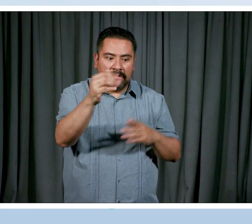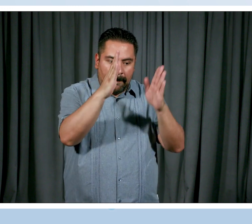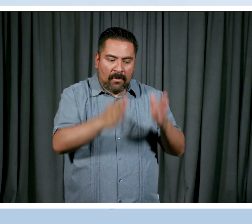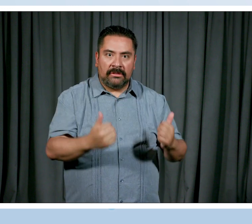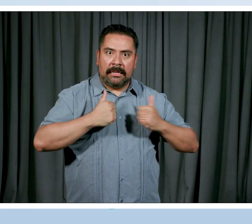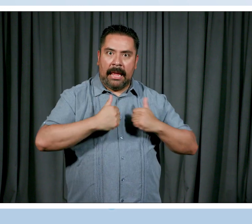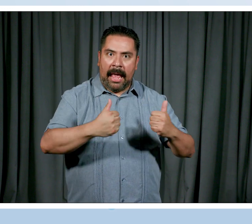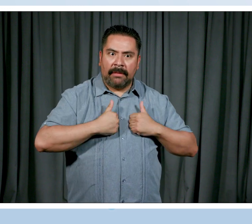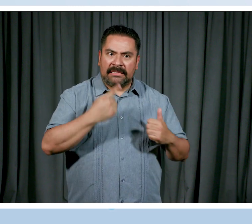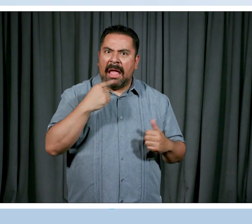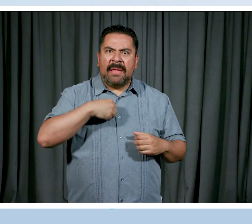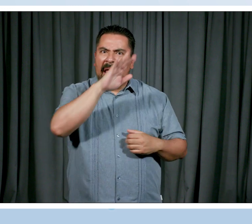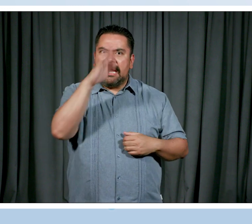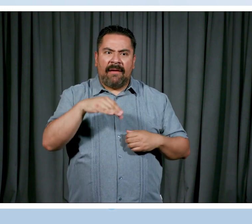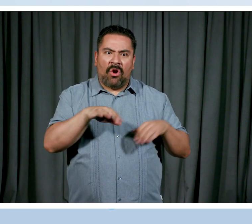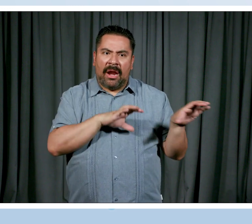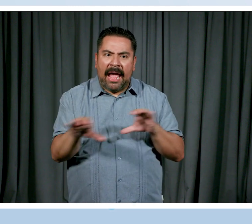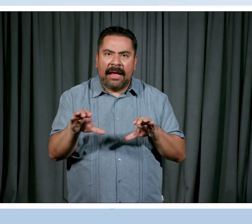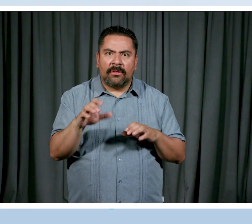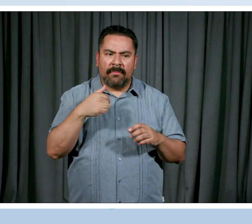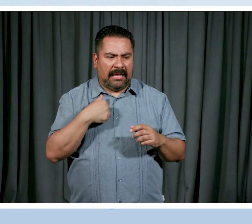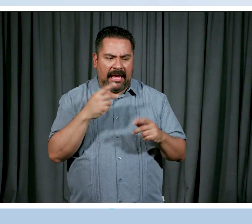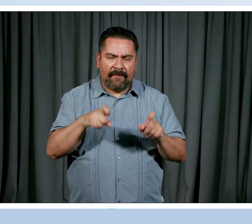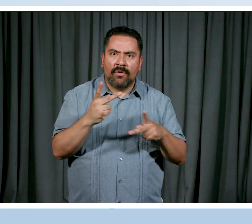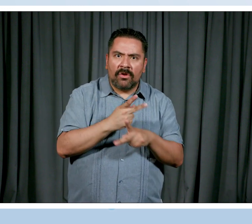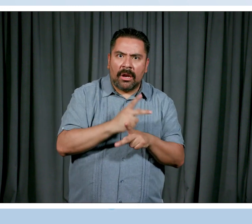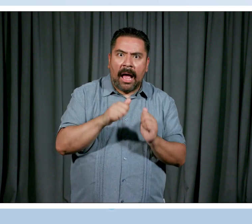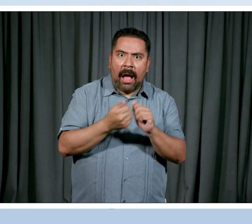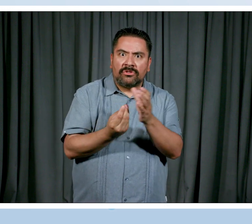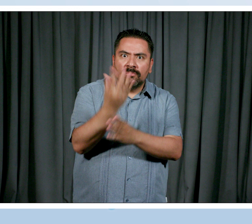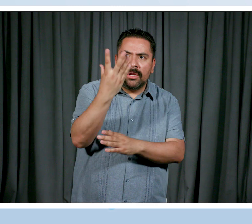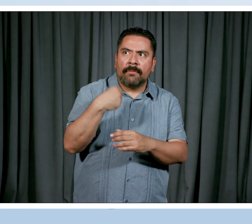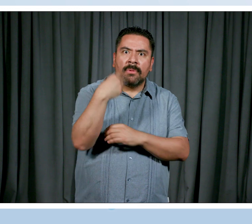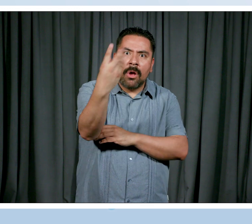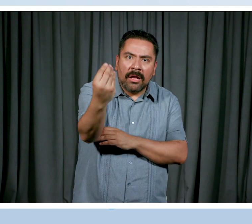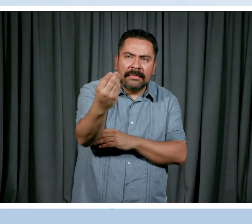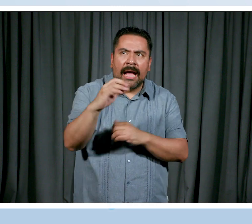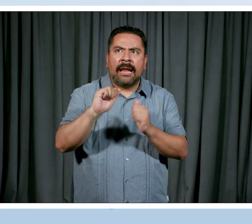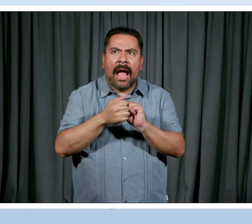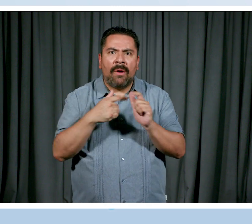be active. They would say, I'm going to figure out how I can be outside in the spring or maybe even go for a run.